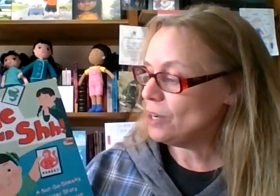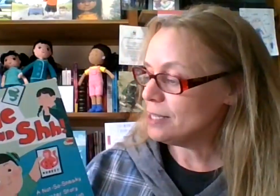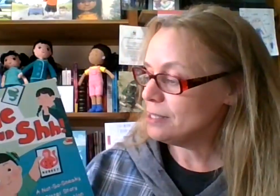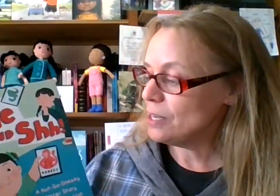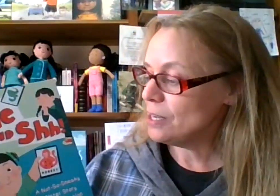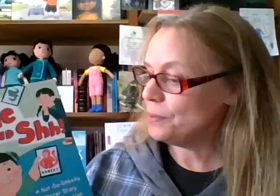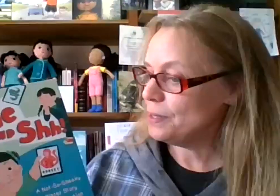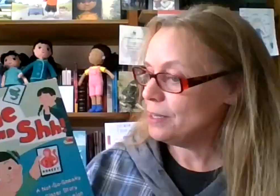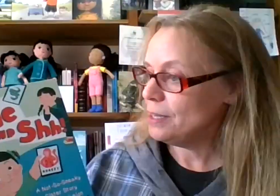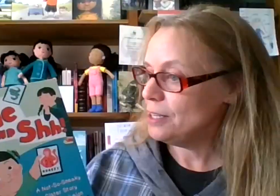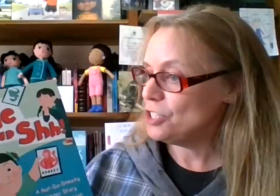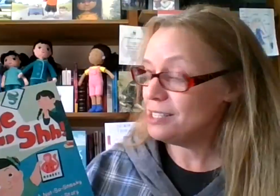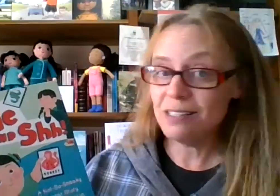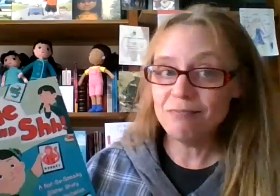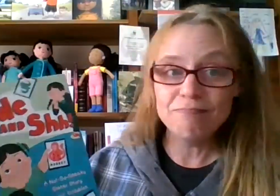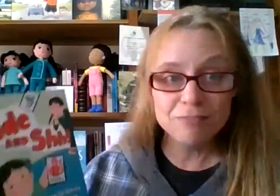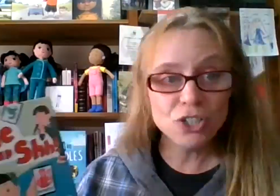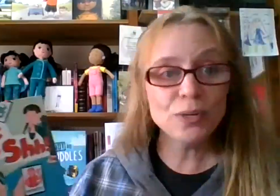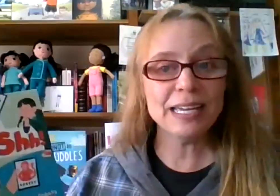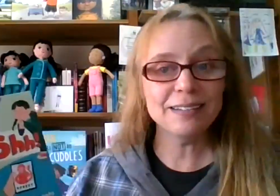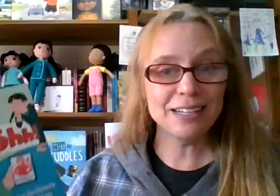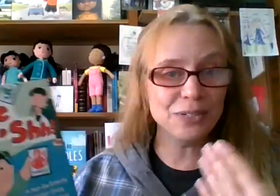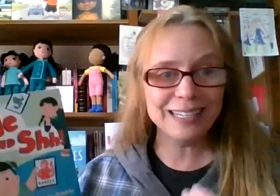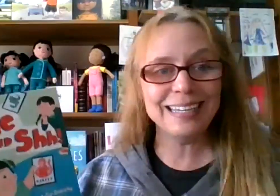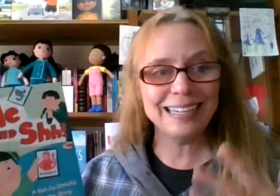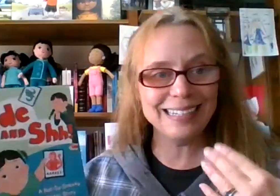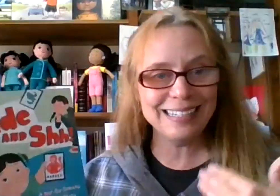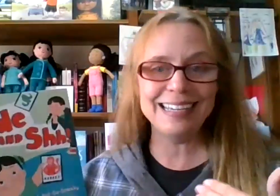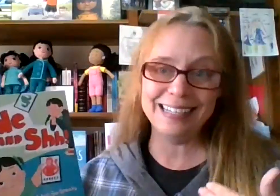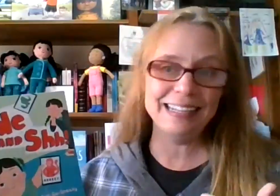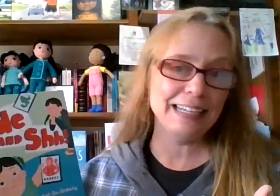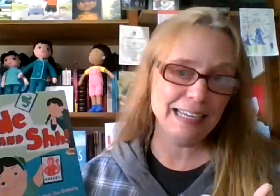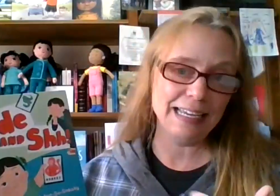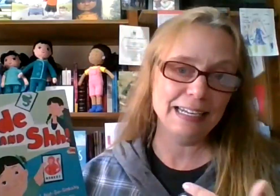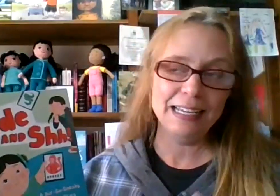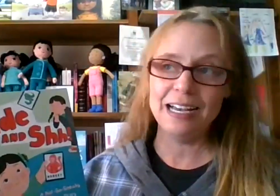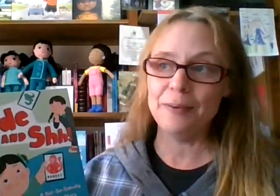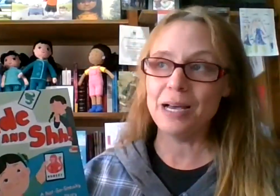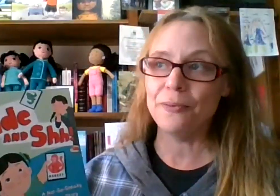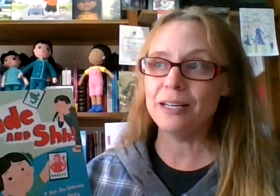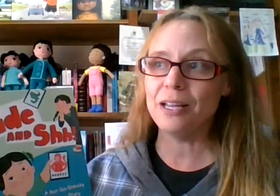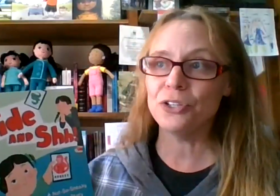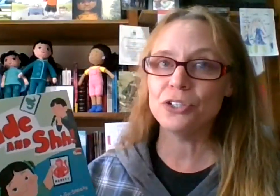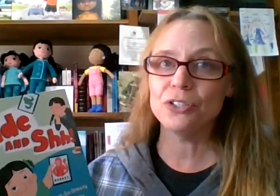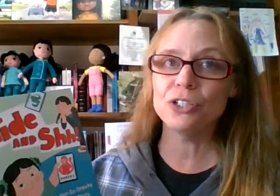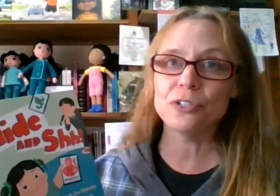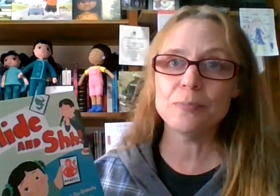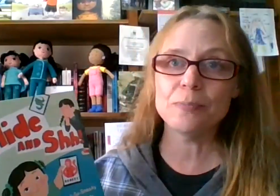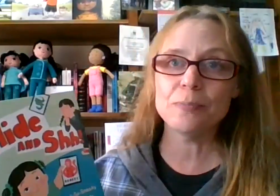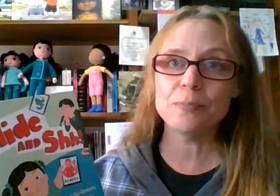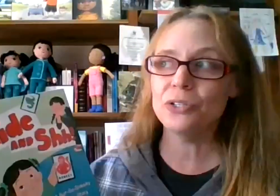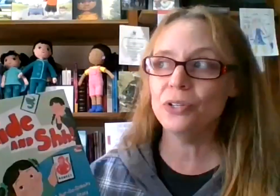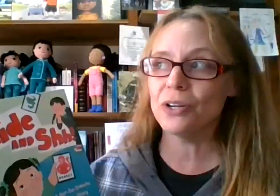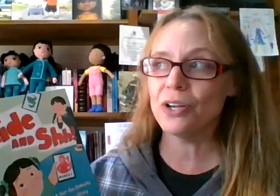But then also just doing it and doing it again and again and again. I read another